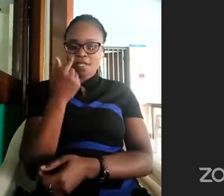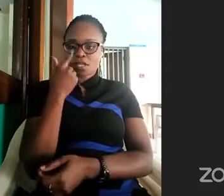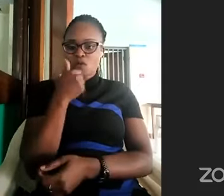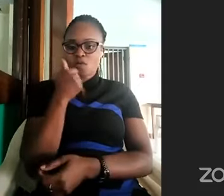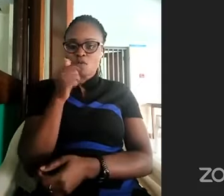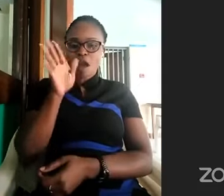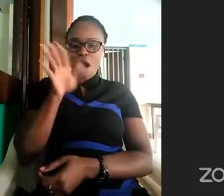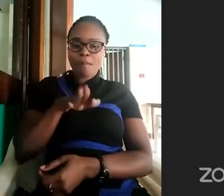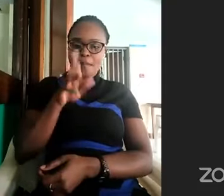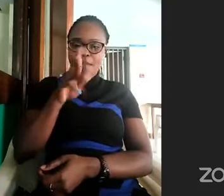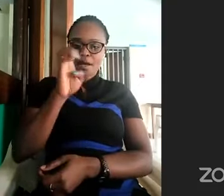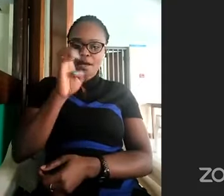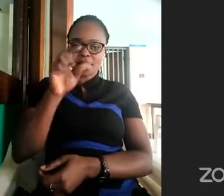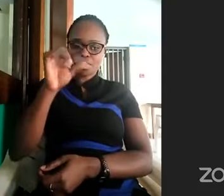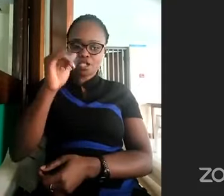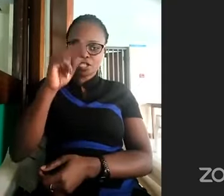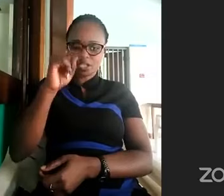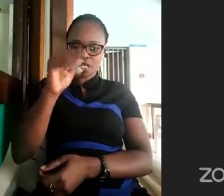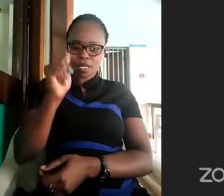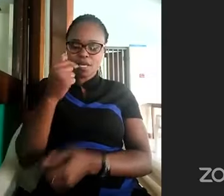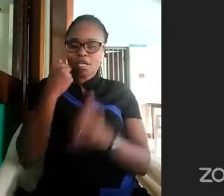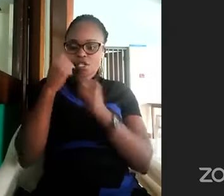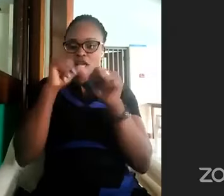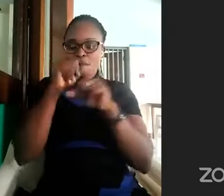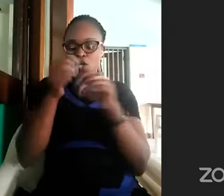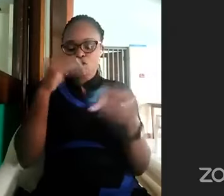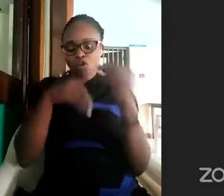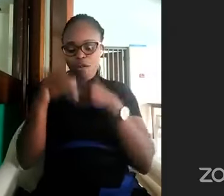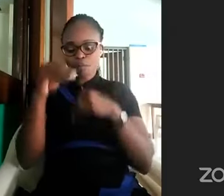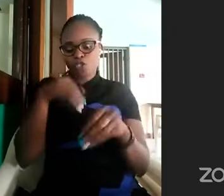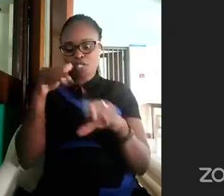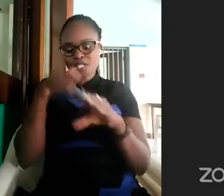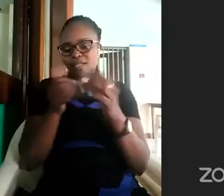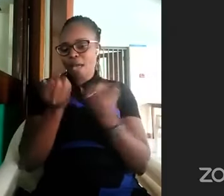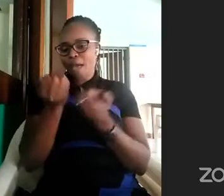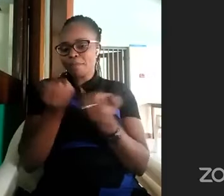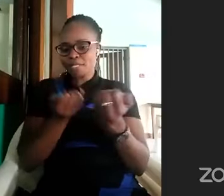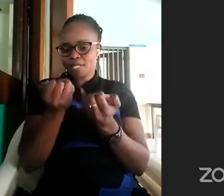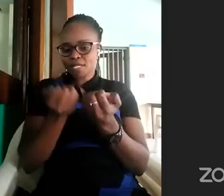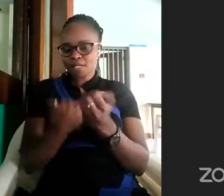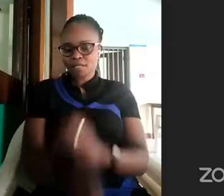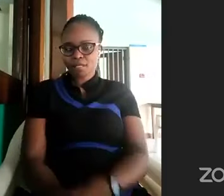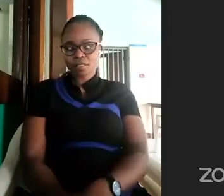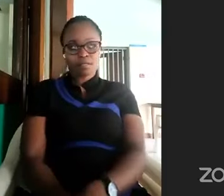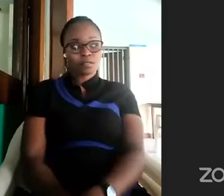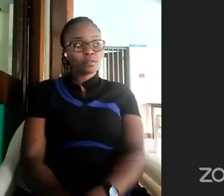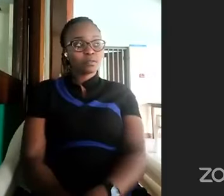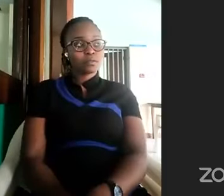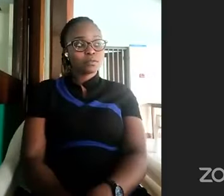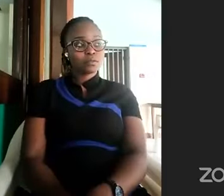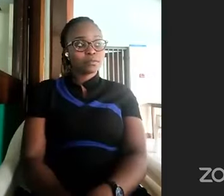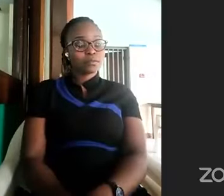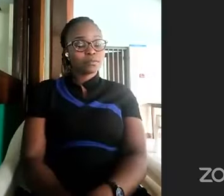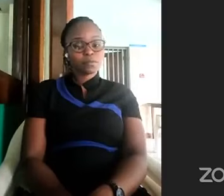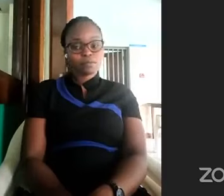in businesses. Kindly, Mama Regina, our Mama Siri, kindly proceed.